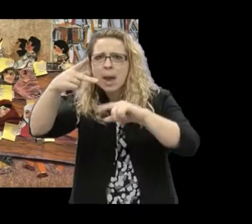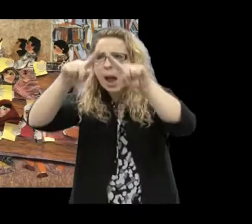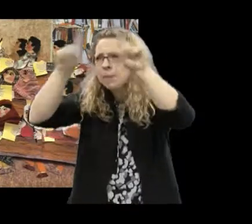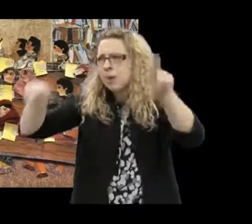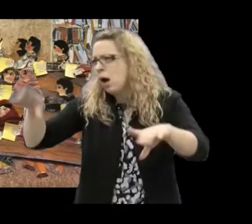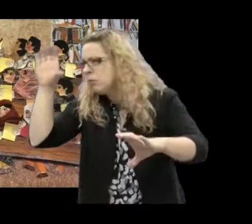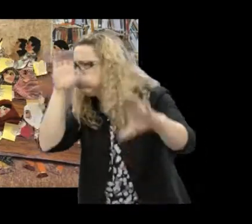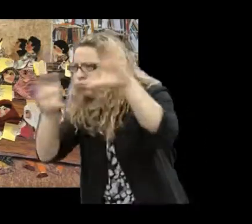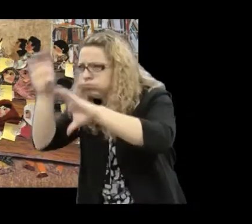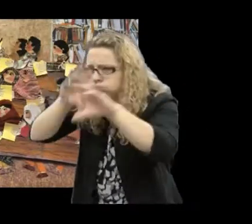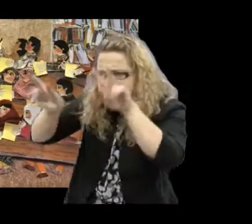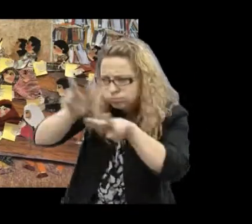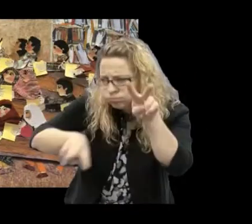maps.